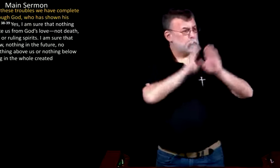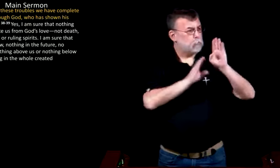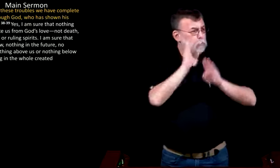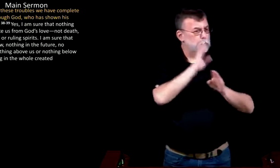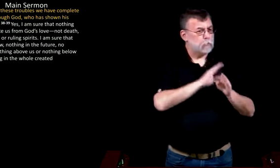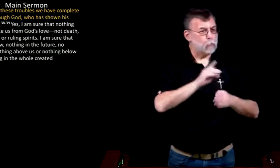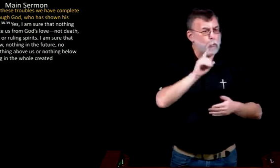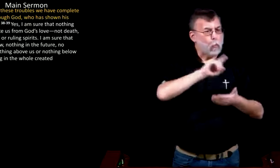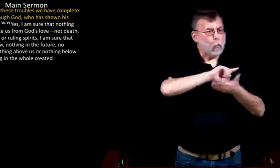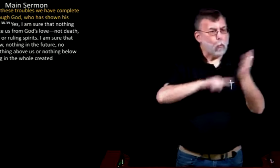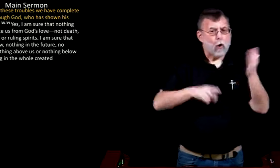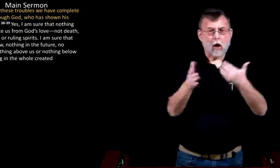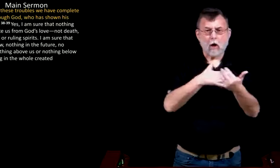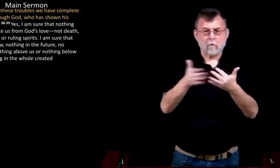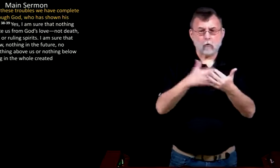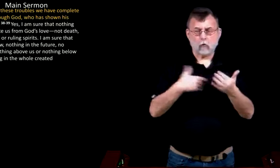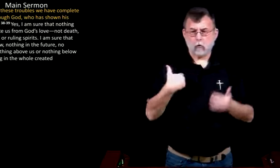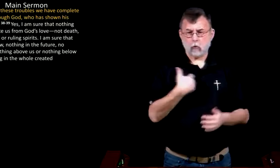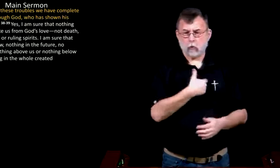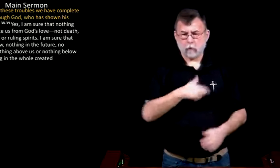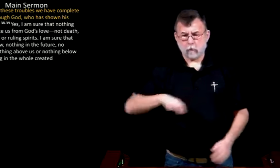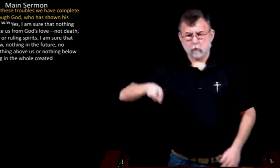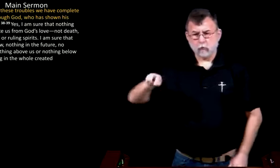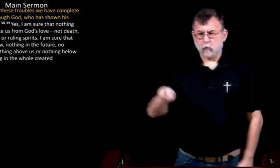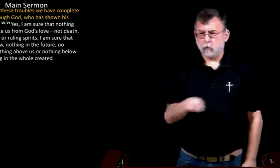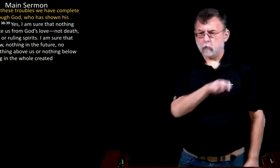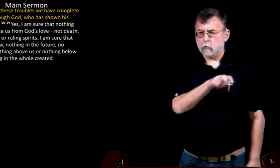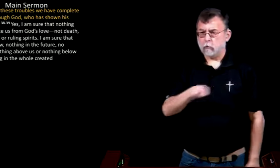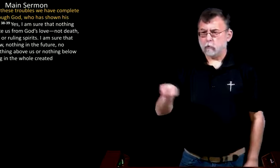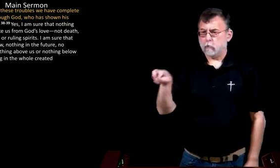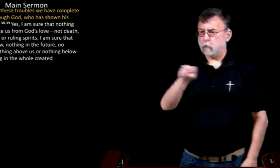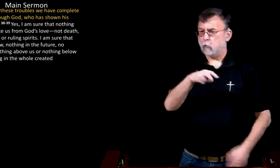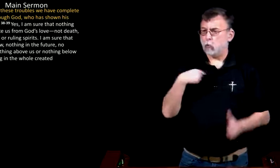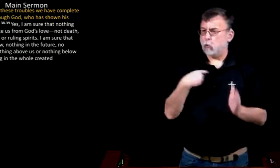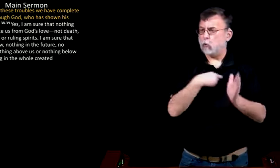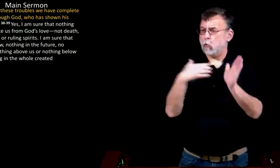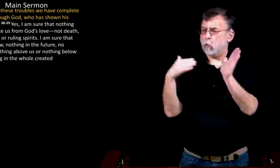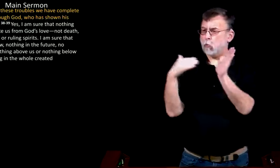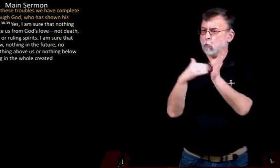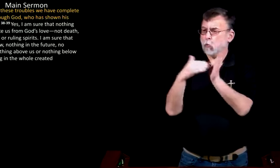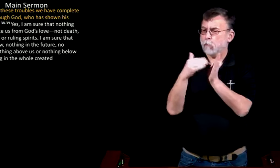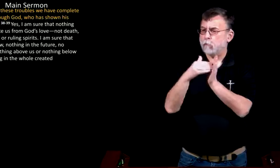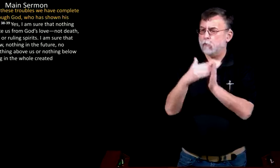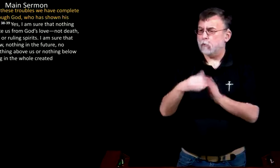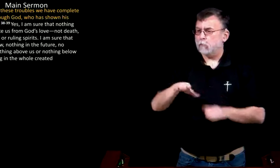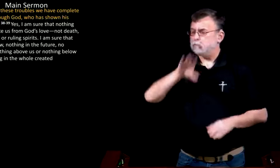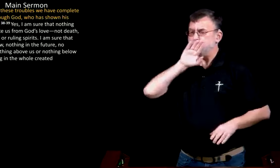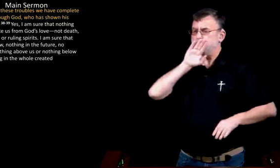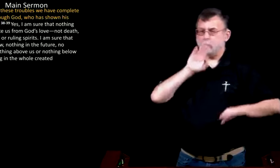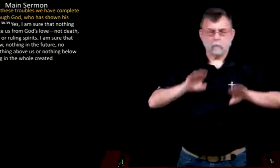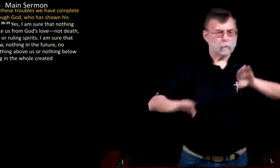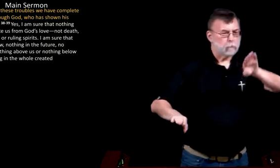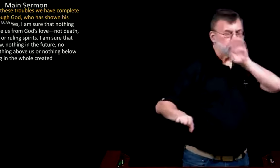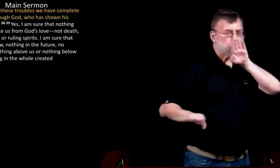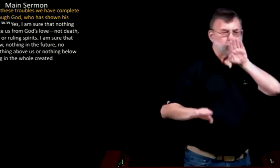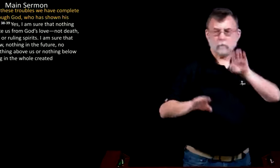Now the verse says troubles, and that can mean whatever we experience through our journey of life. You know, we often